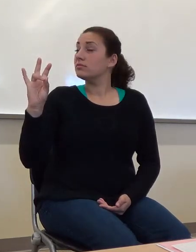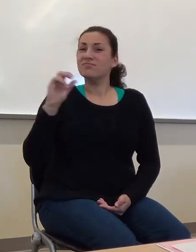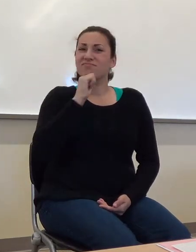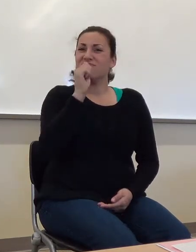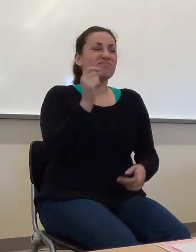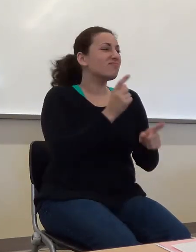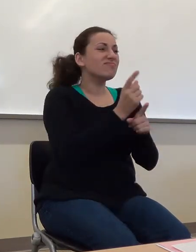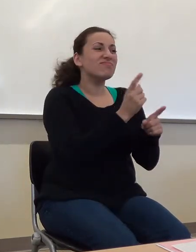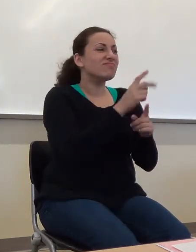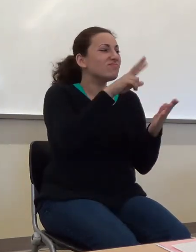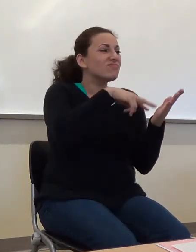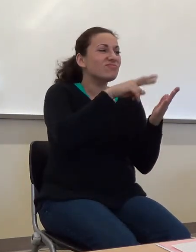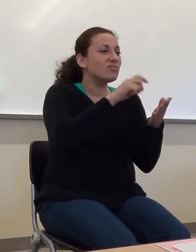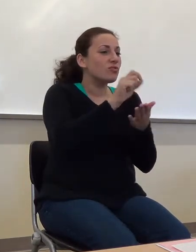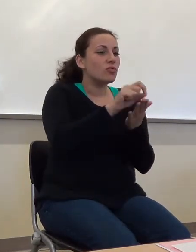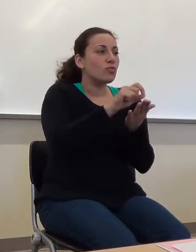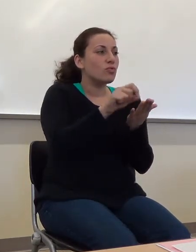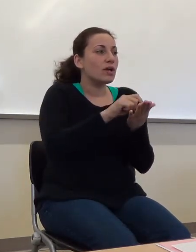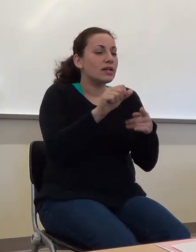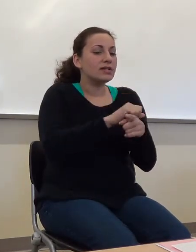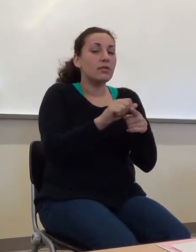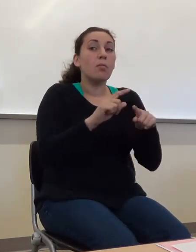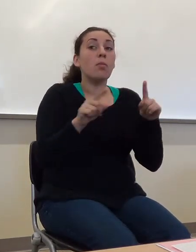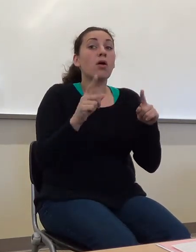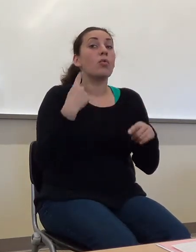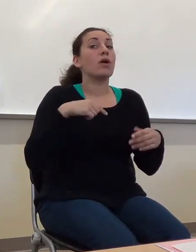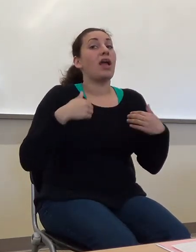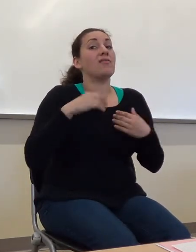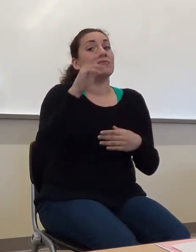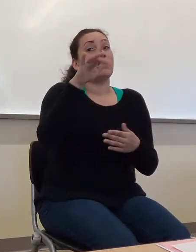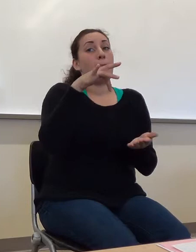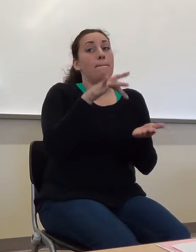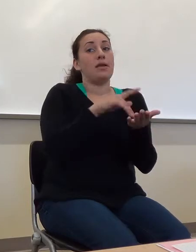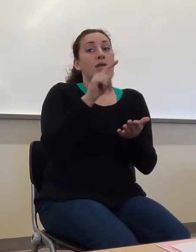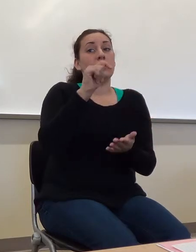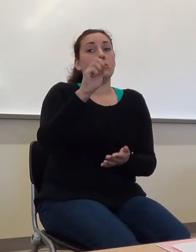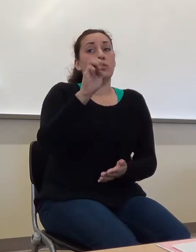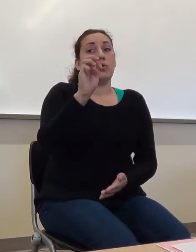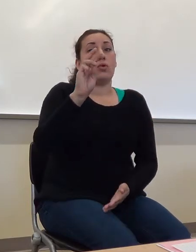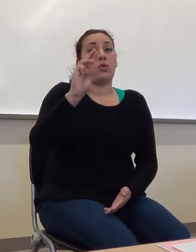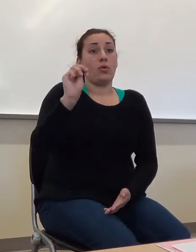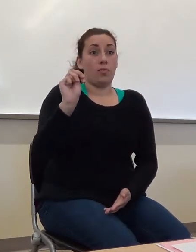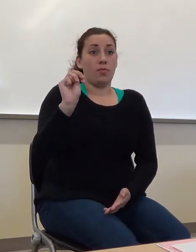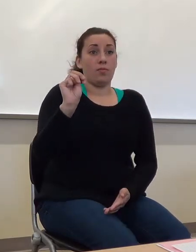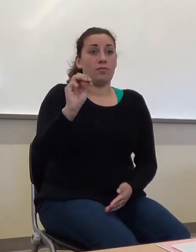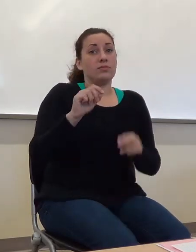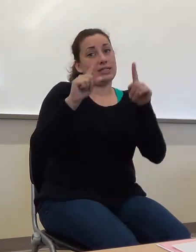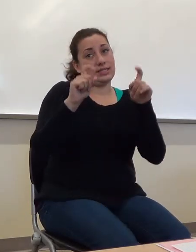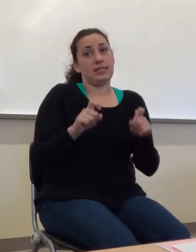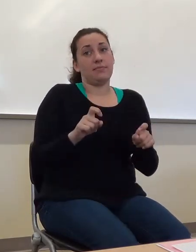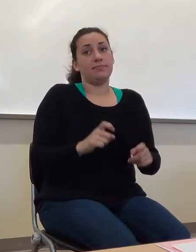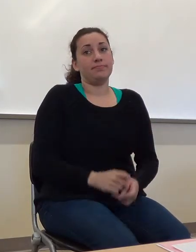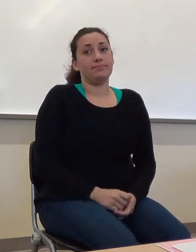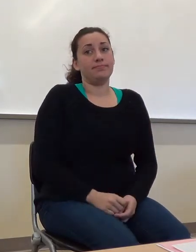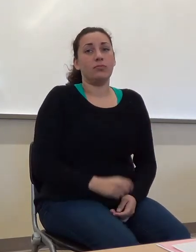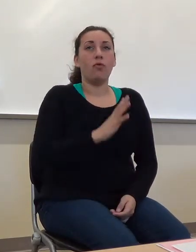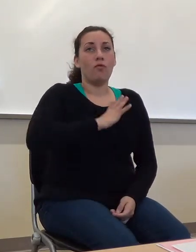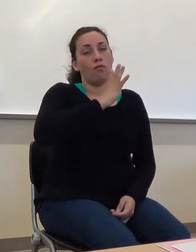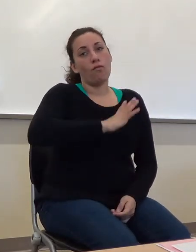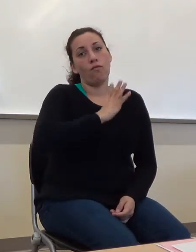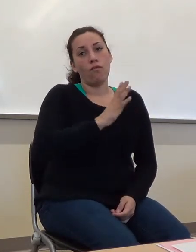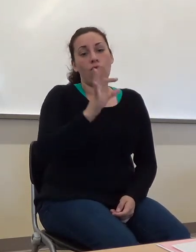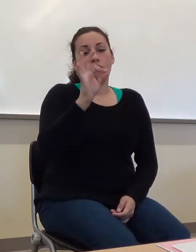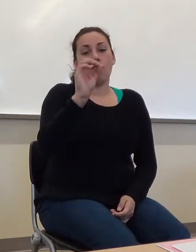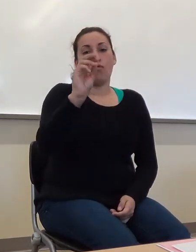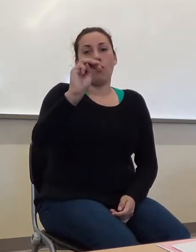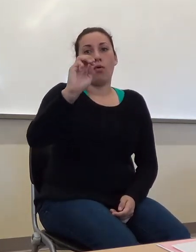and writing exercise, we have the midterm exam. Okay, we do have what I call a formal